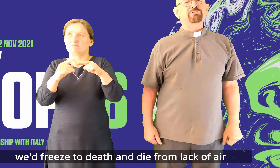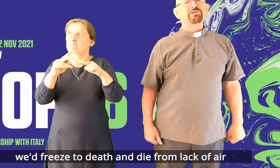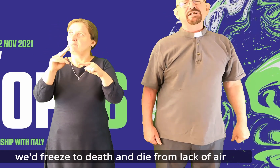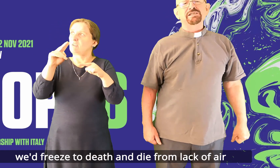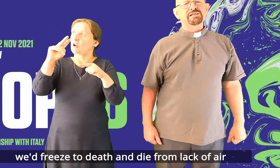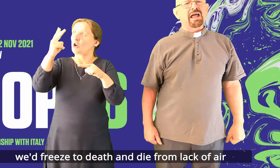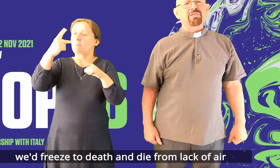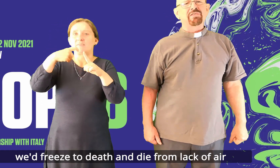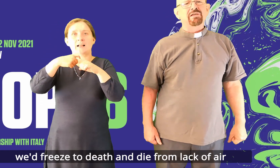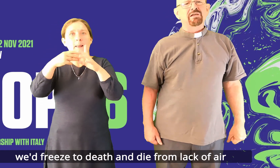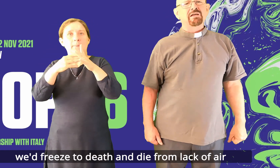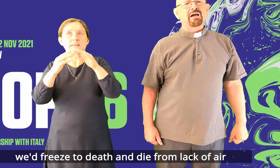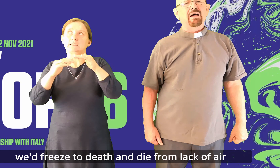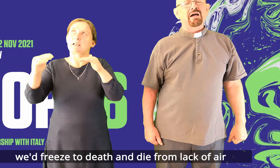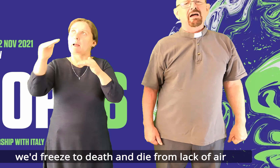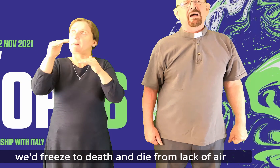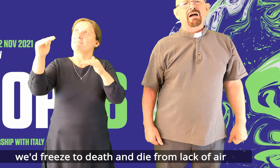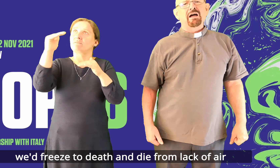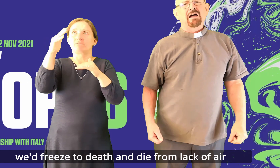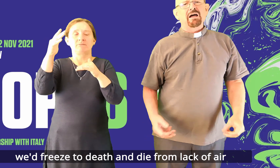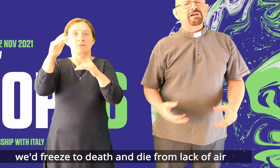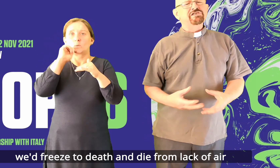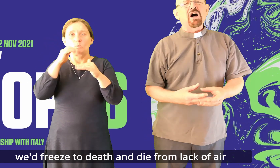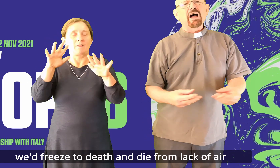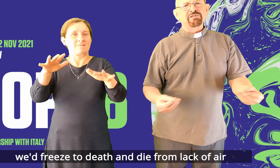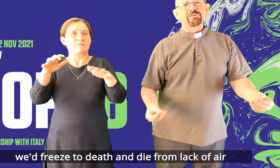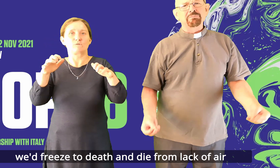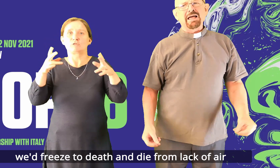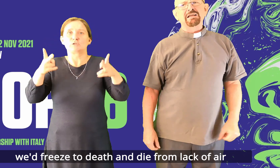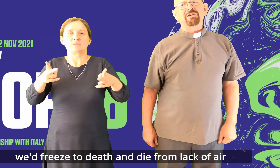freeze to death and die from lack of air.